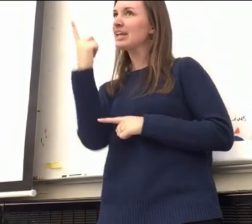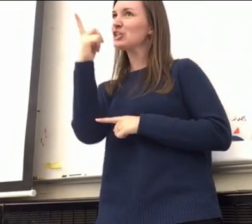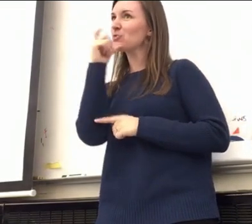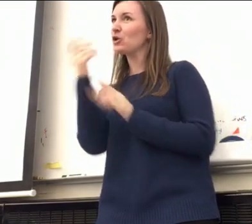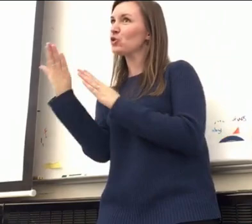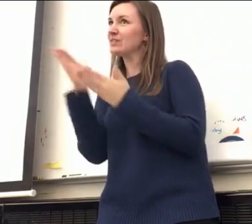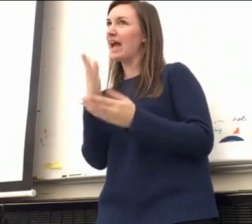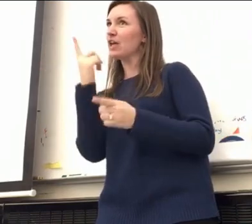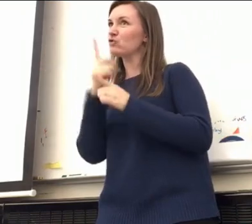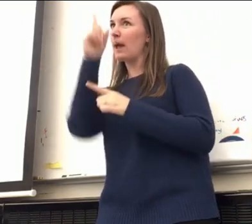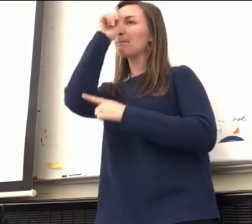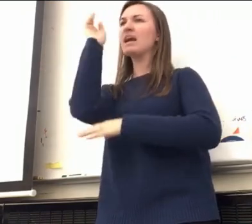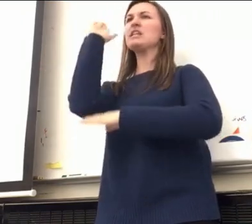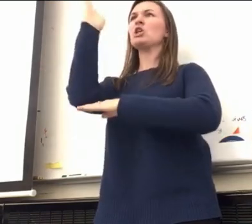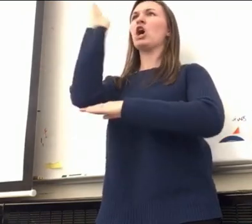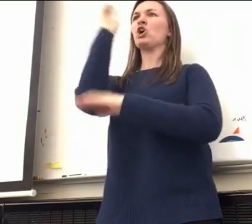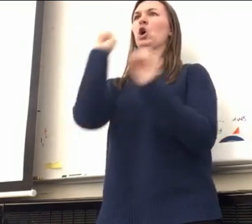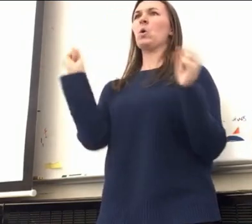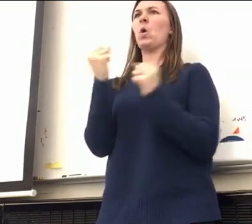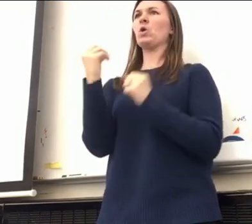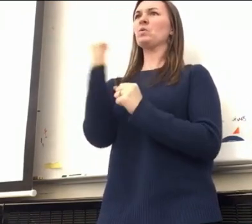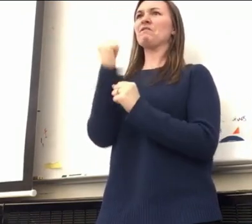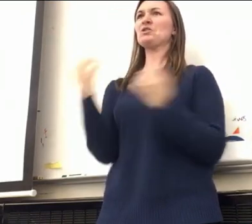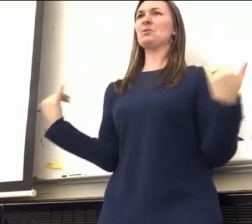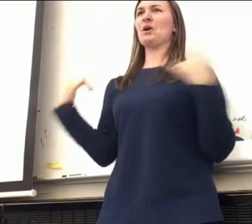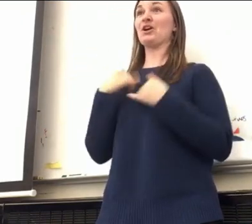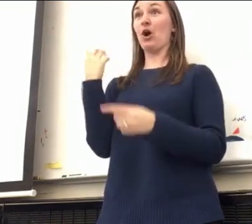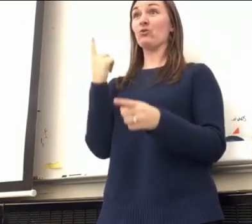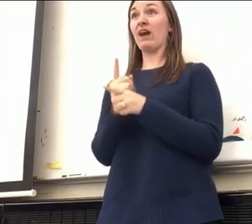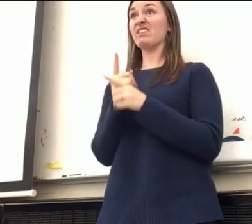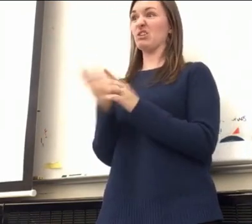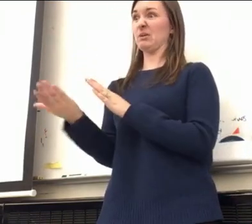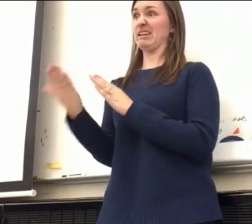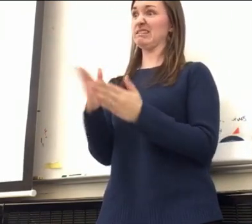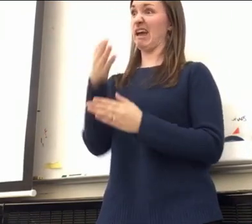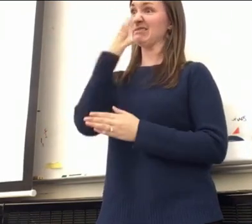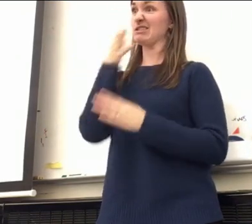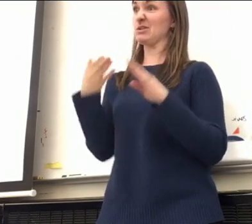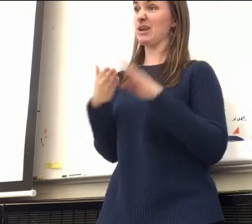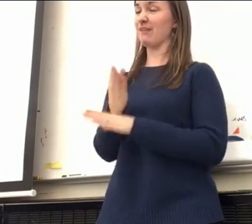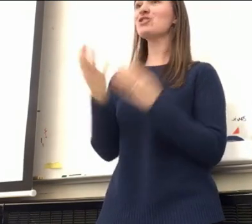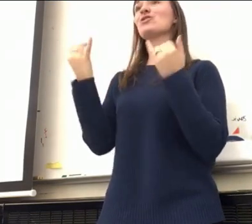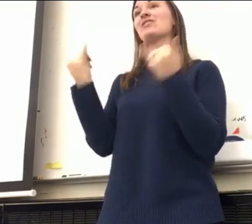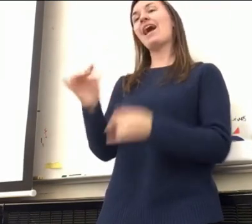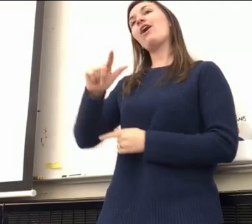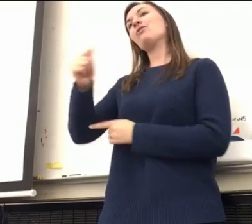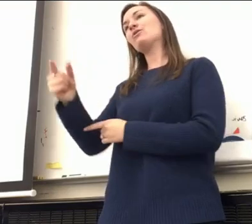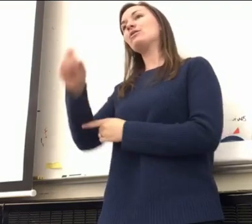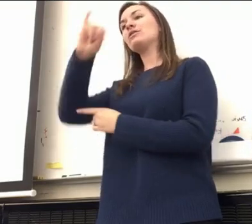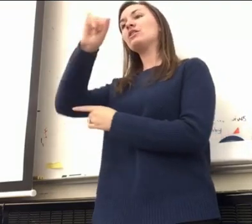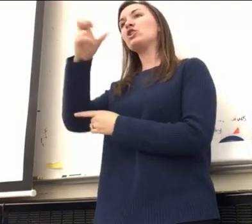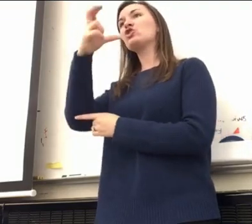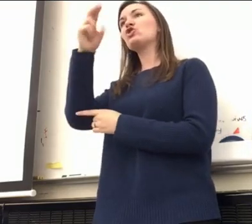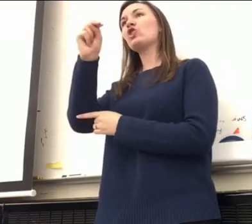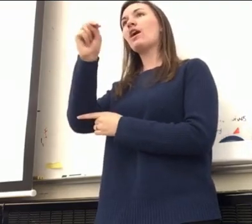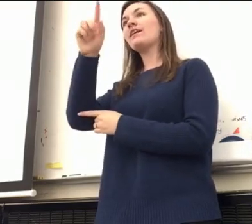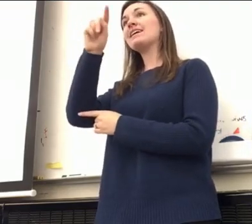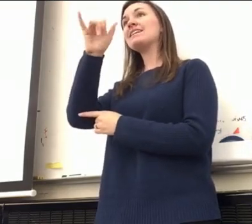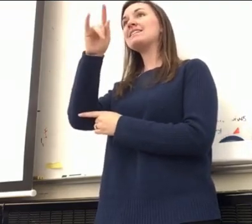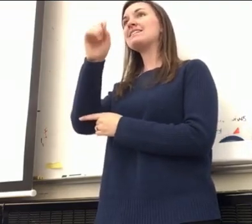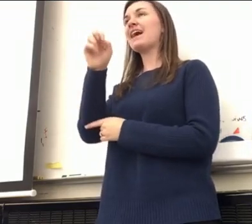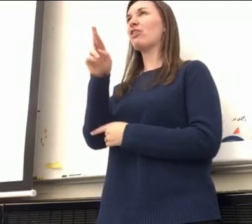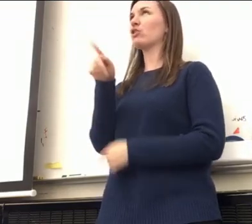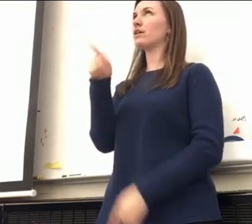dies after his inaugural address. And because of this guy is going to come into play, named John Tyler. And John Tyler is a hoot.